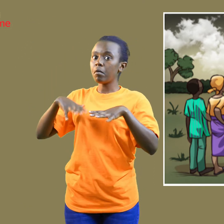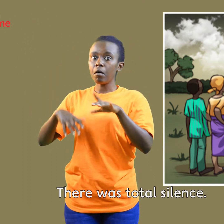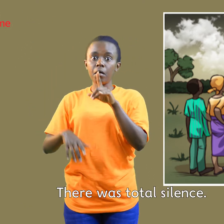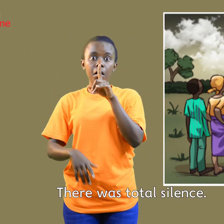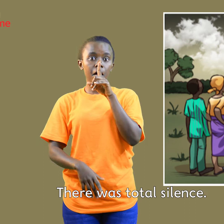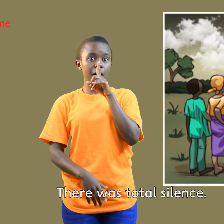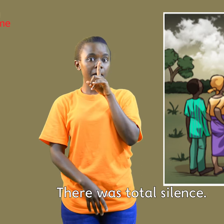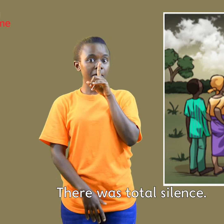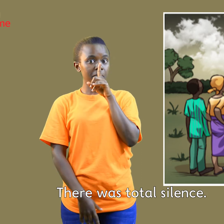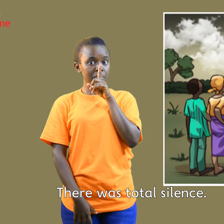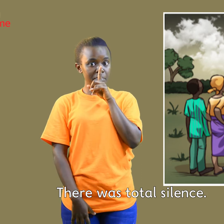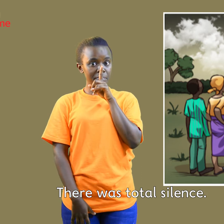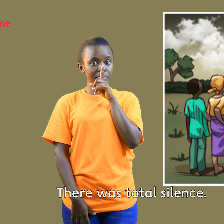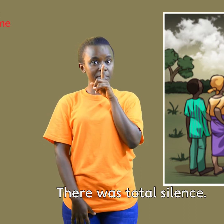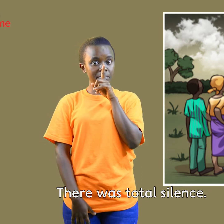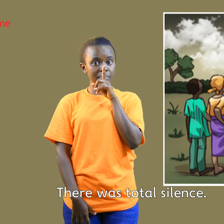There was total silence.